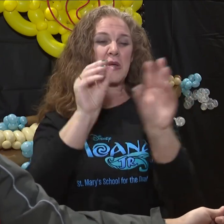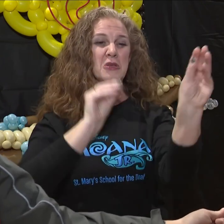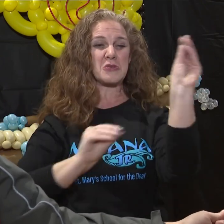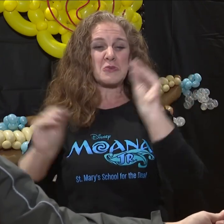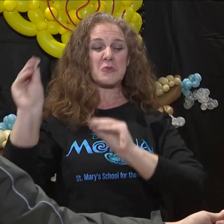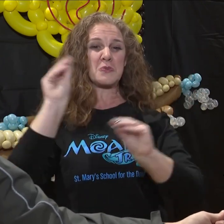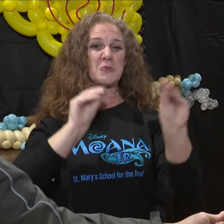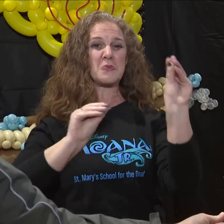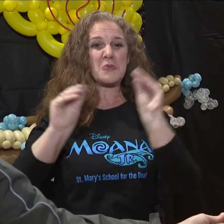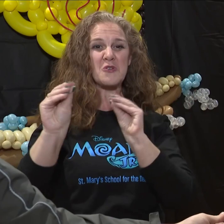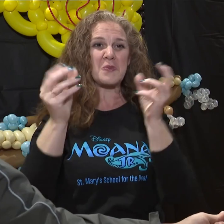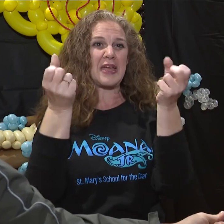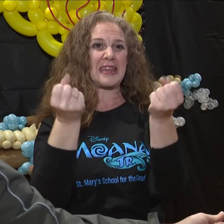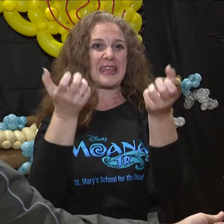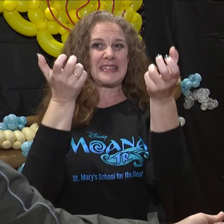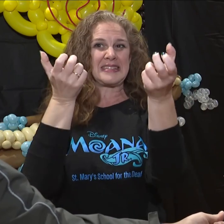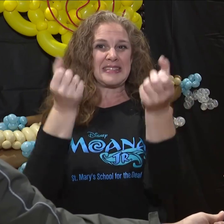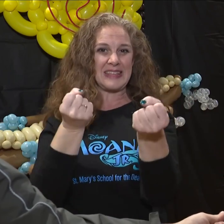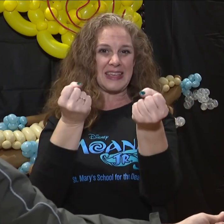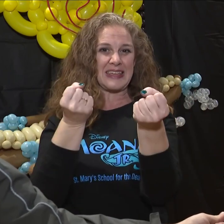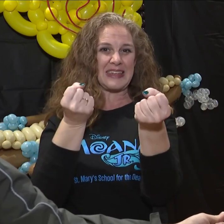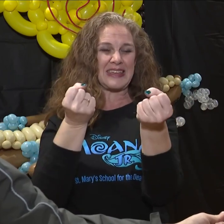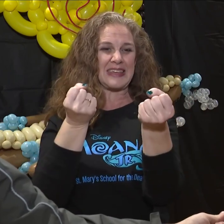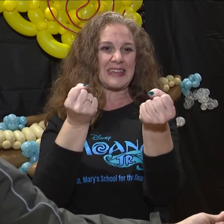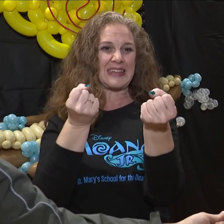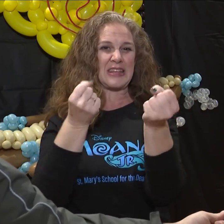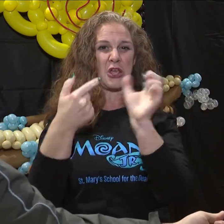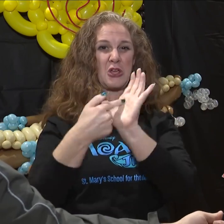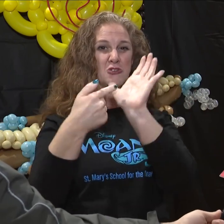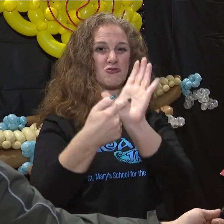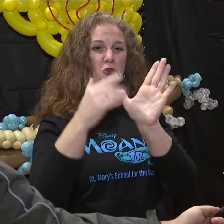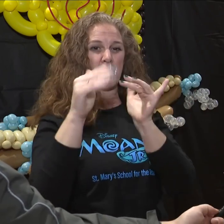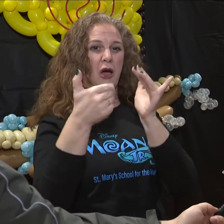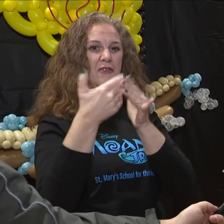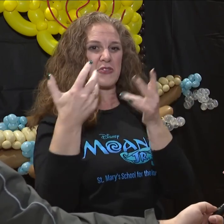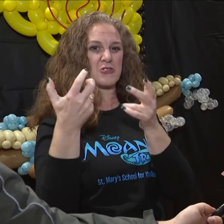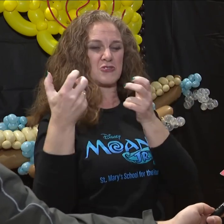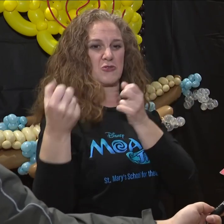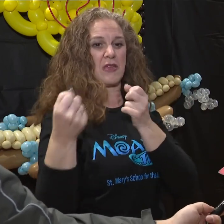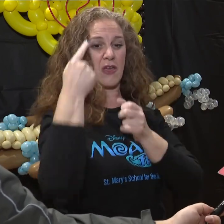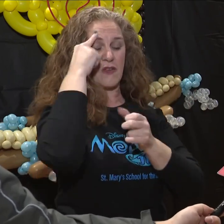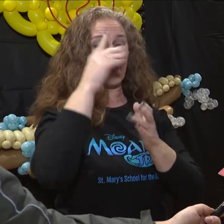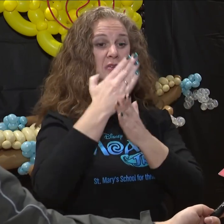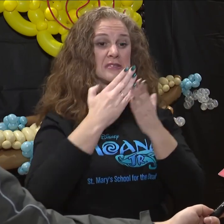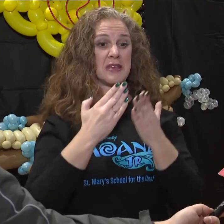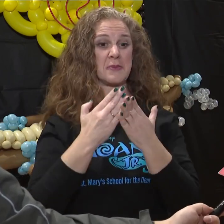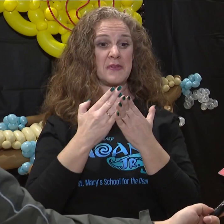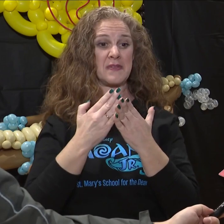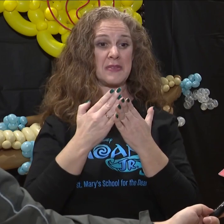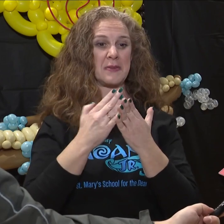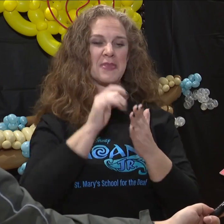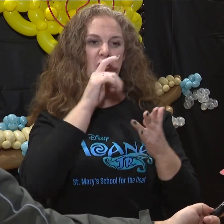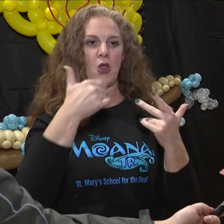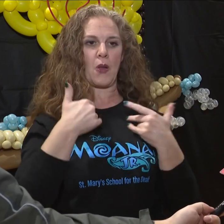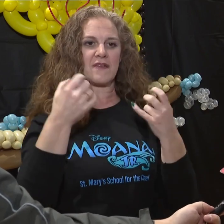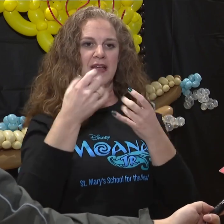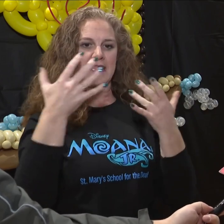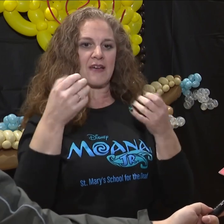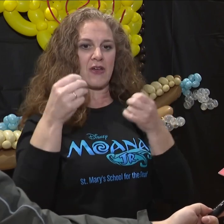it's signing, it really shows all of their strengths. And for some of them, you know, they don't have a lot of other opportunities like this.